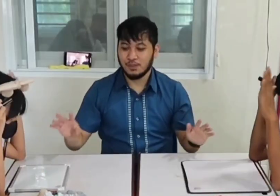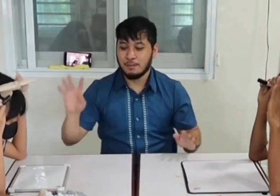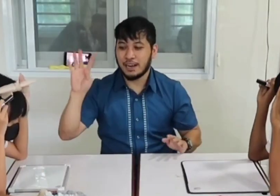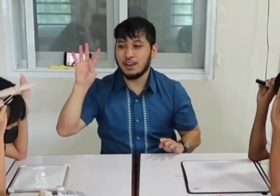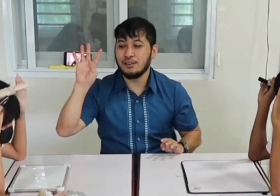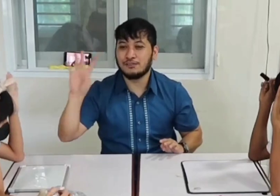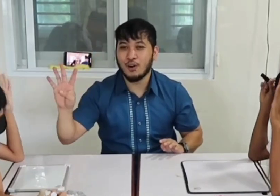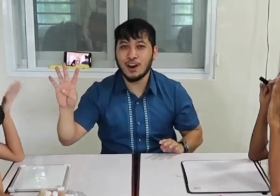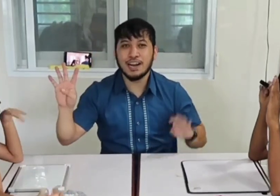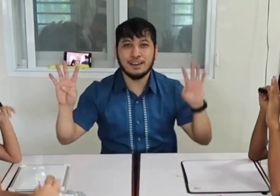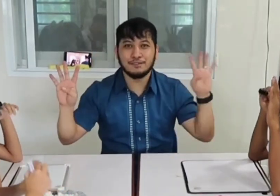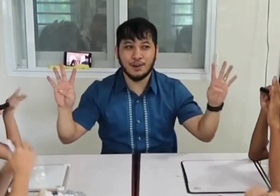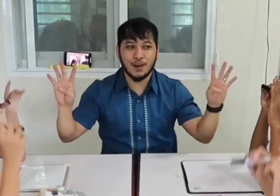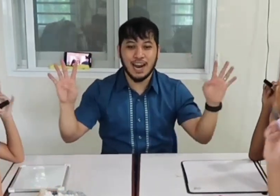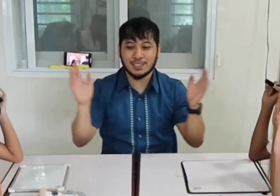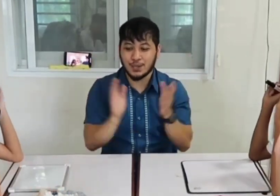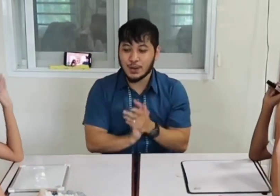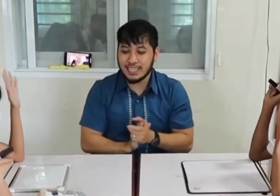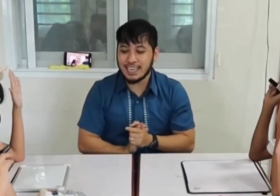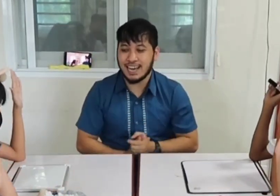Pareho. and four. Ang score nila.